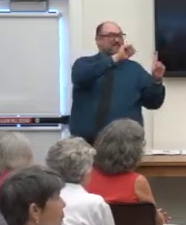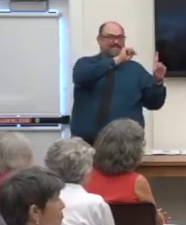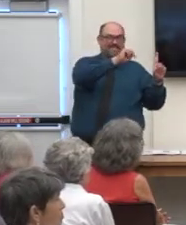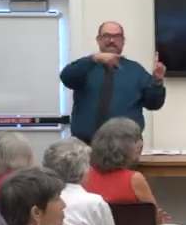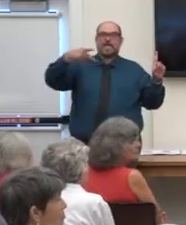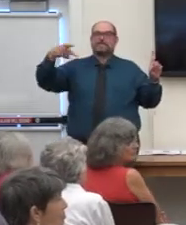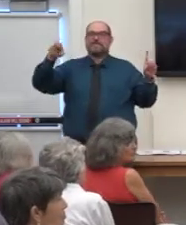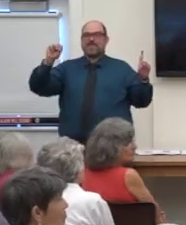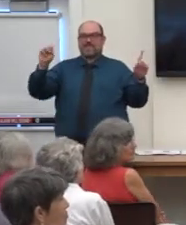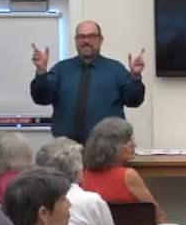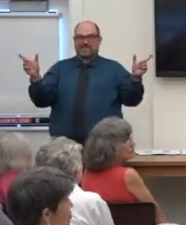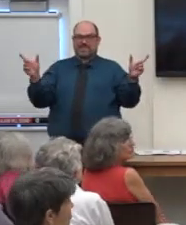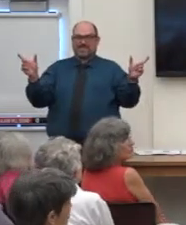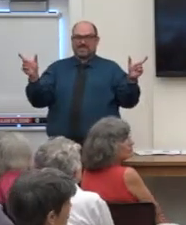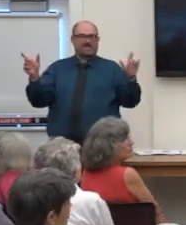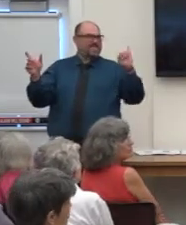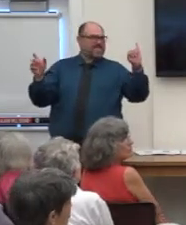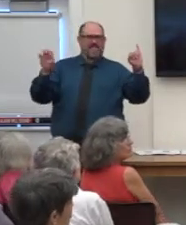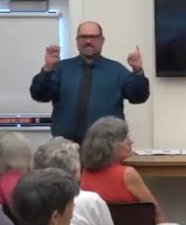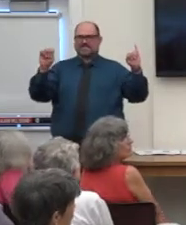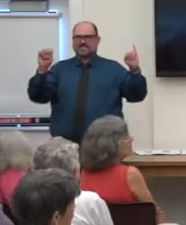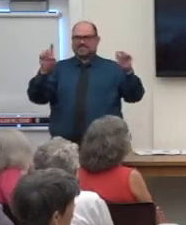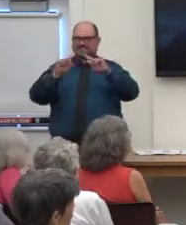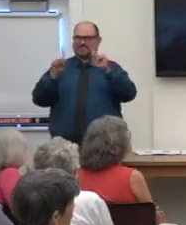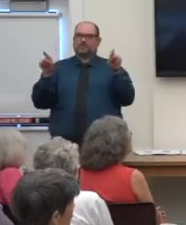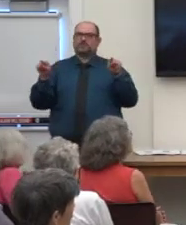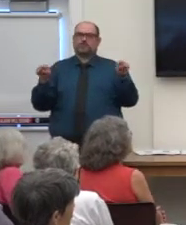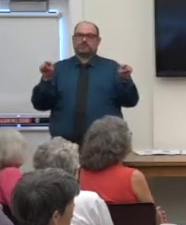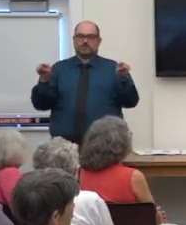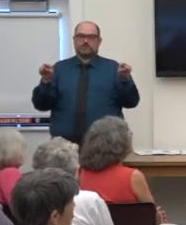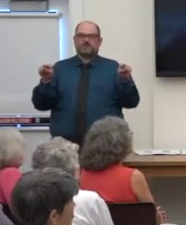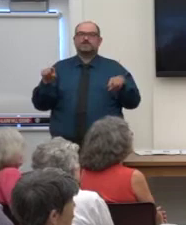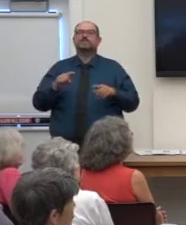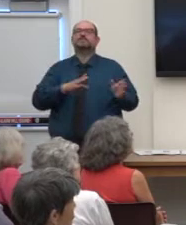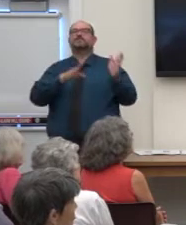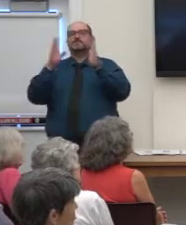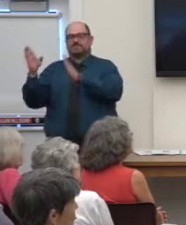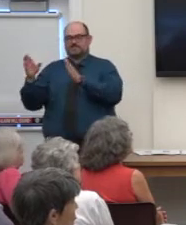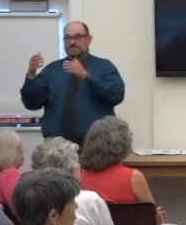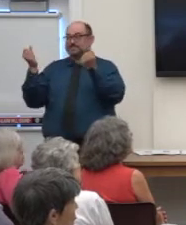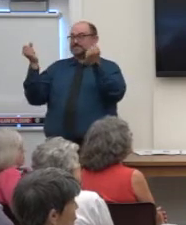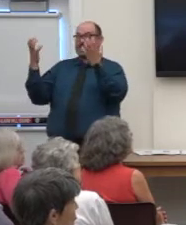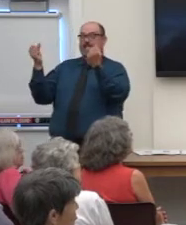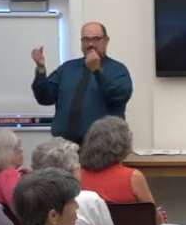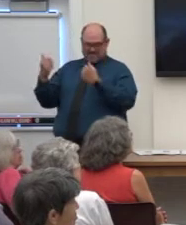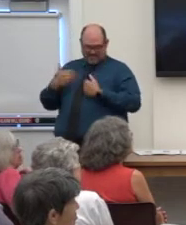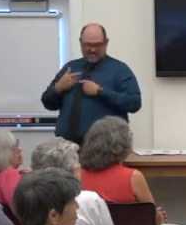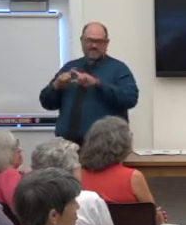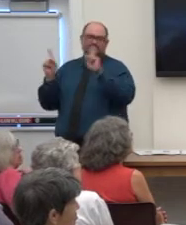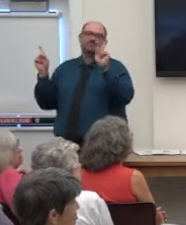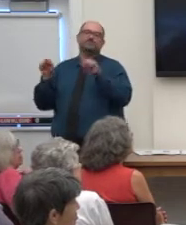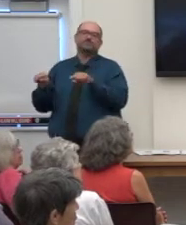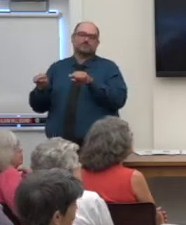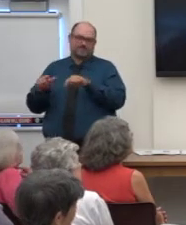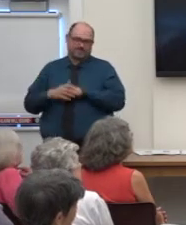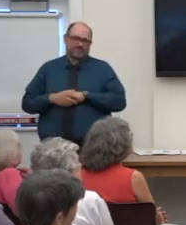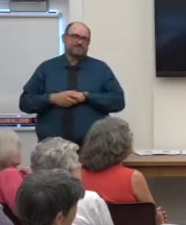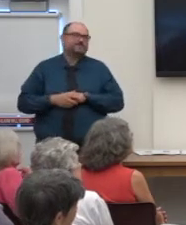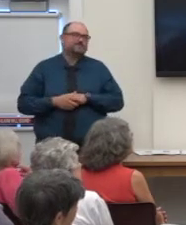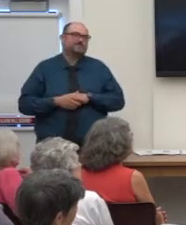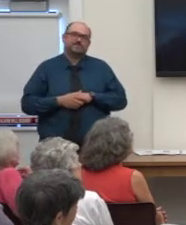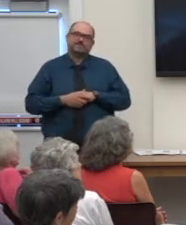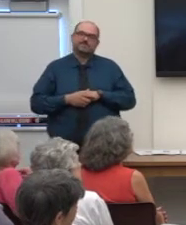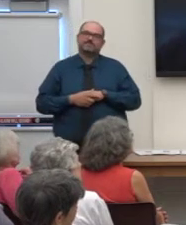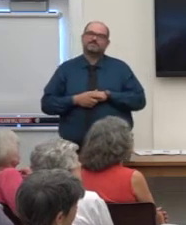vowel. So the same thing happens in sign language. In and these are all examples from